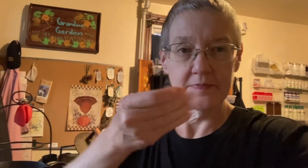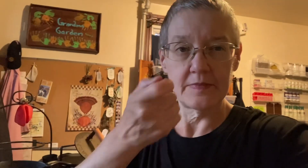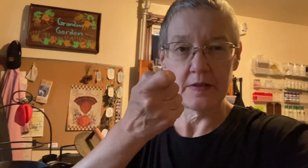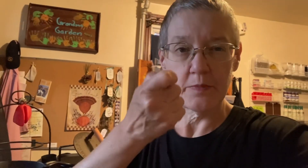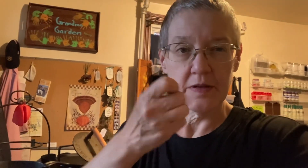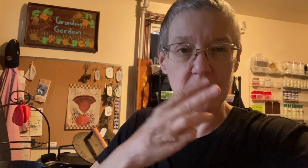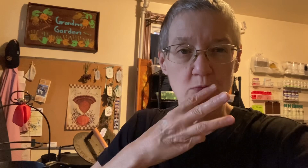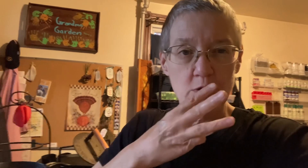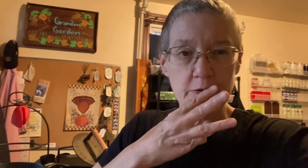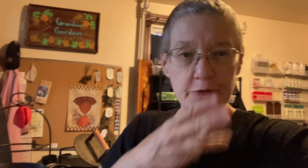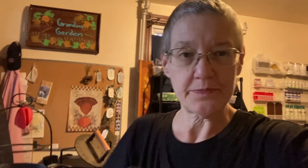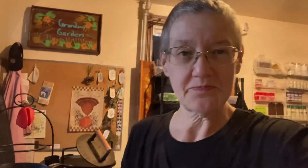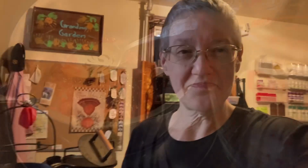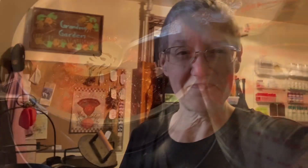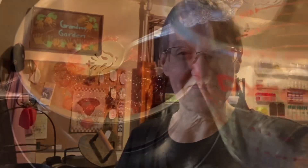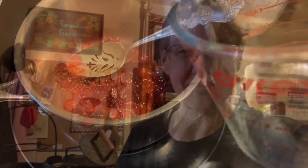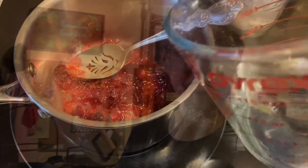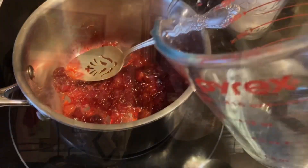I'm going to add a little bit of water.